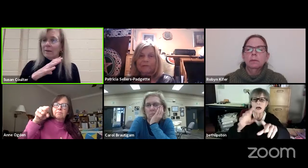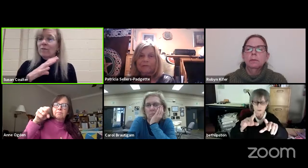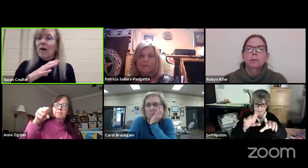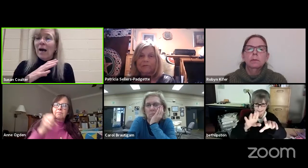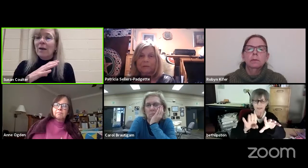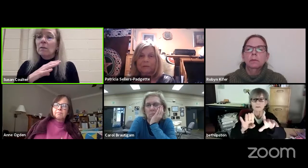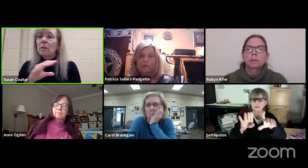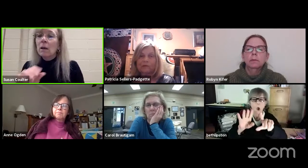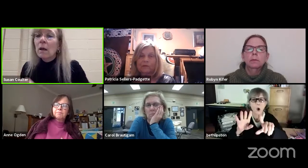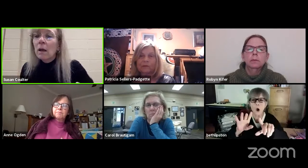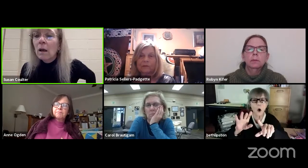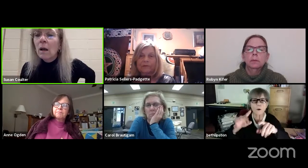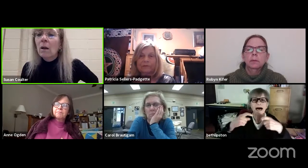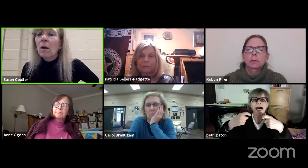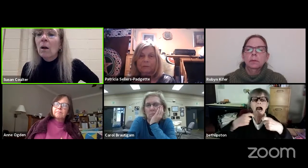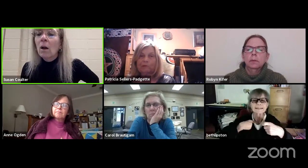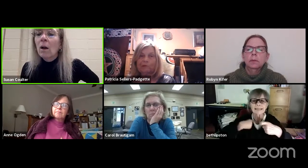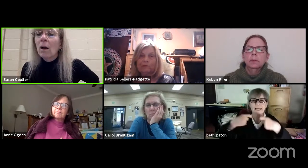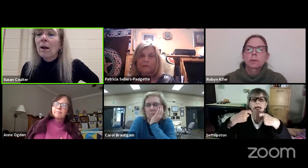Fine, fine.